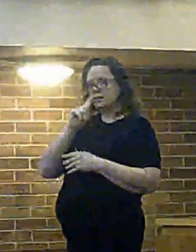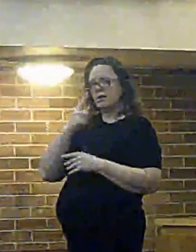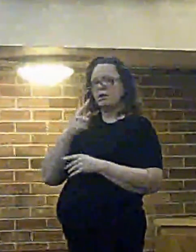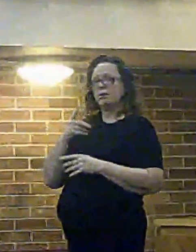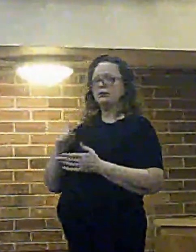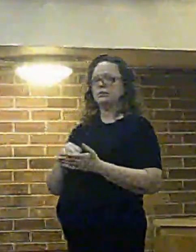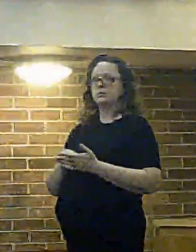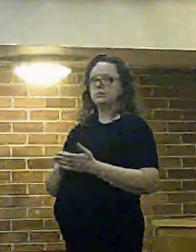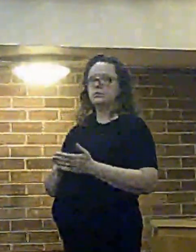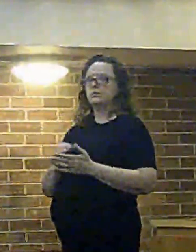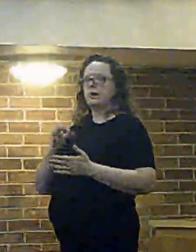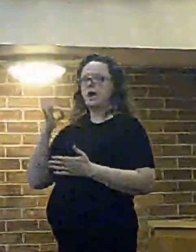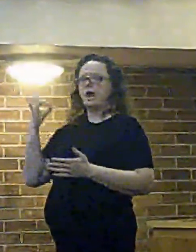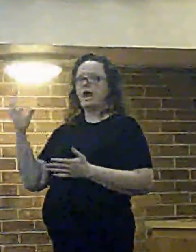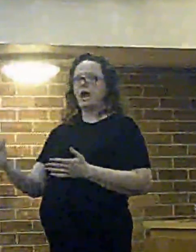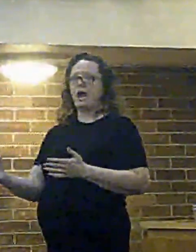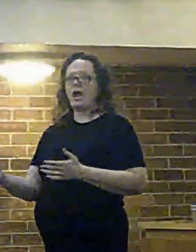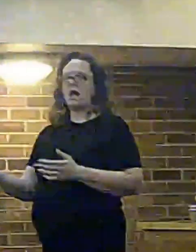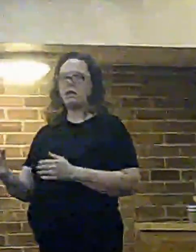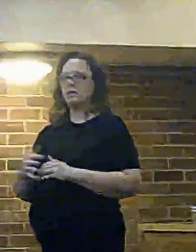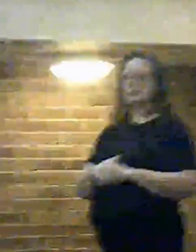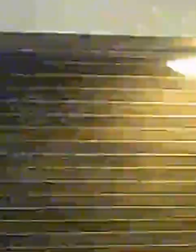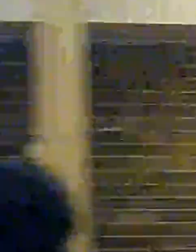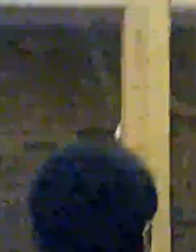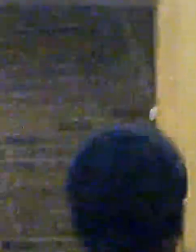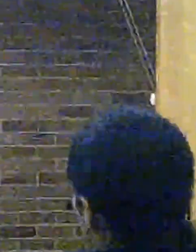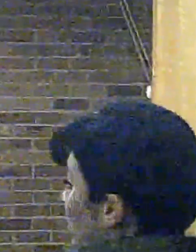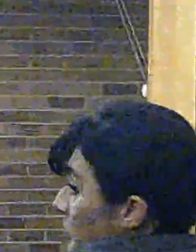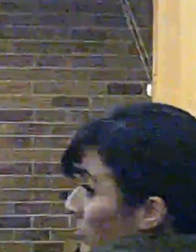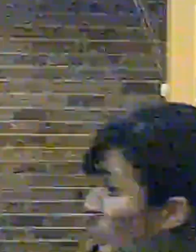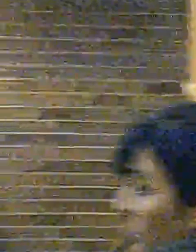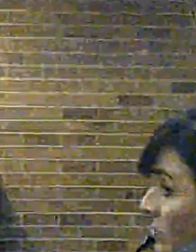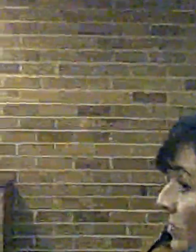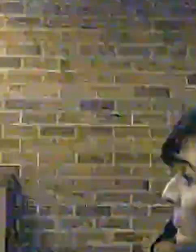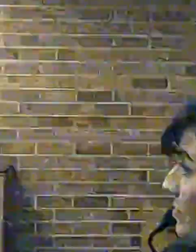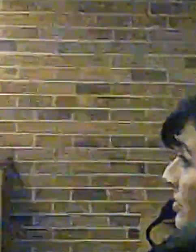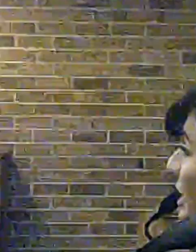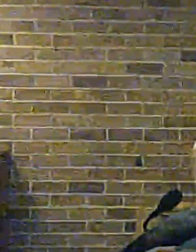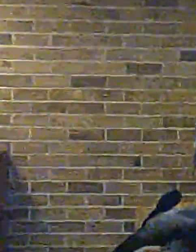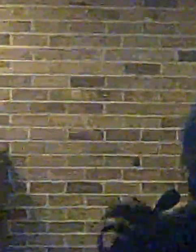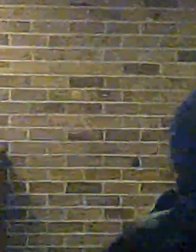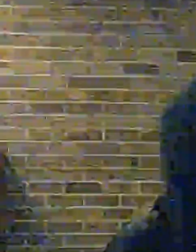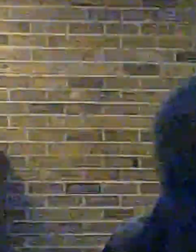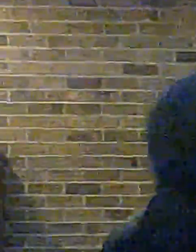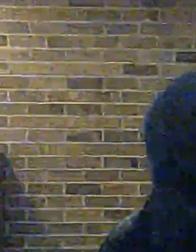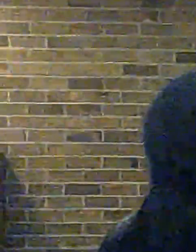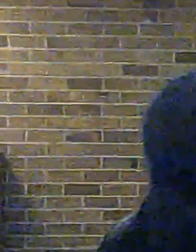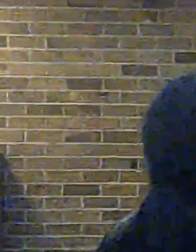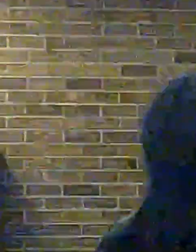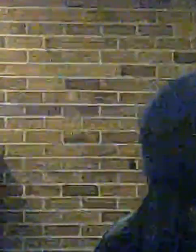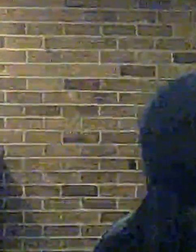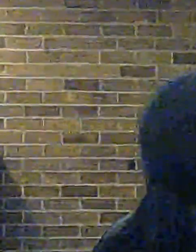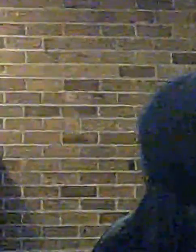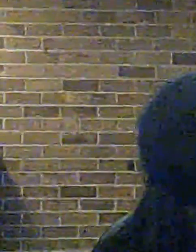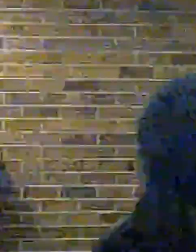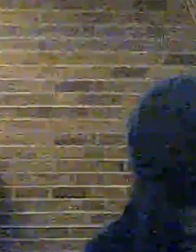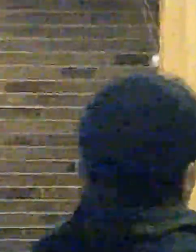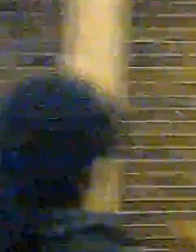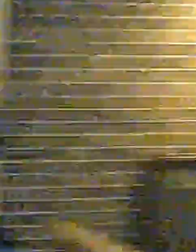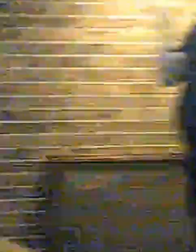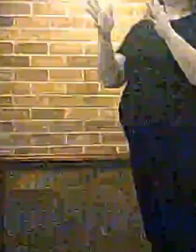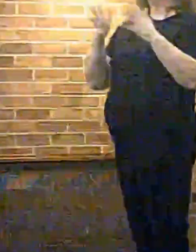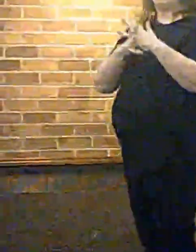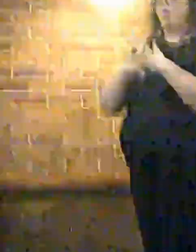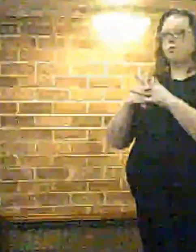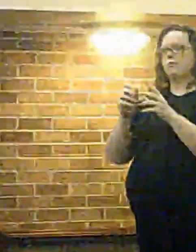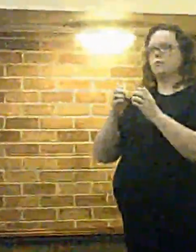There's lots of empty units on that side. NHS have just moved out. There's an entrance onto Arrowbrook Road. Take